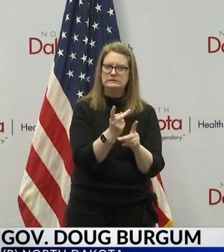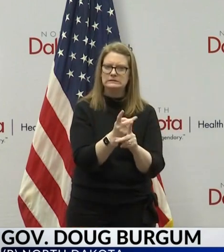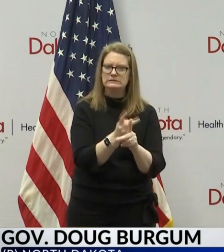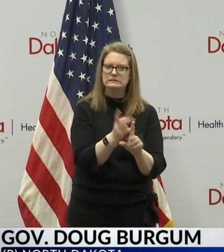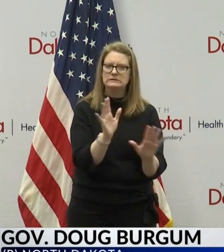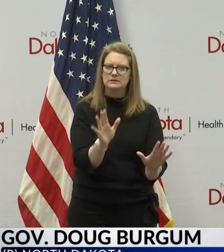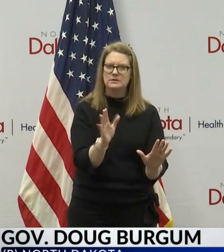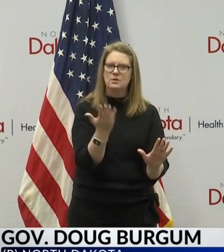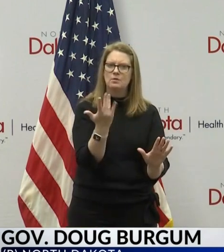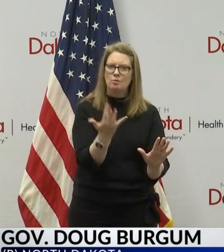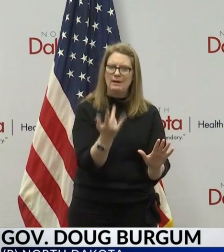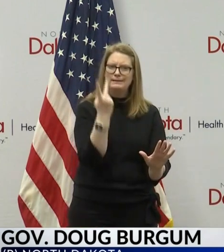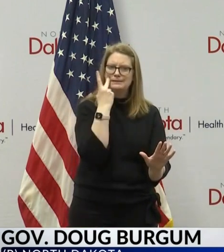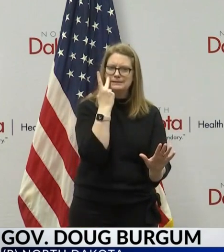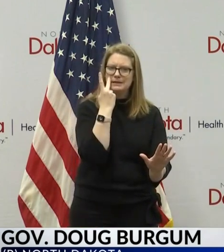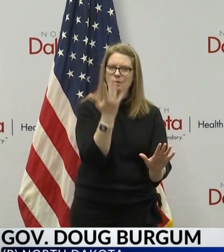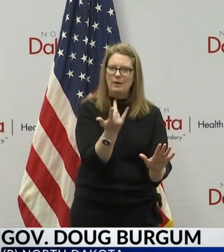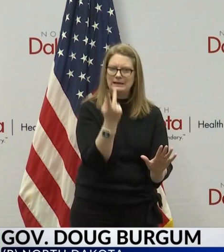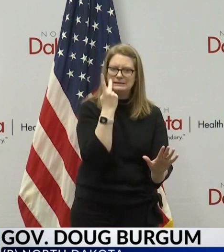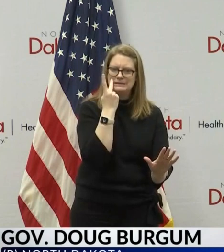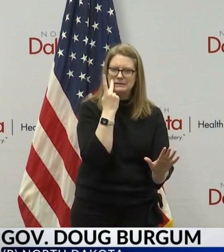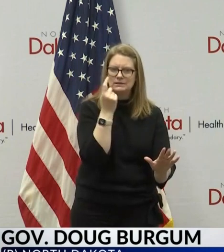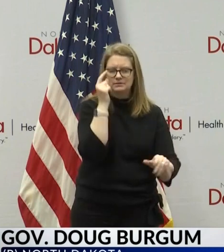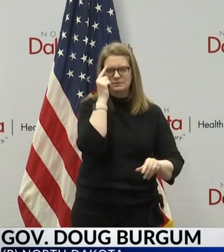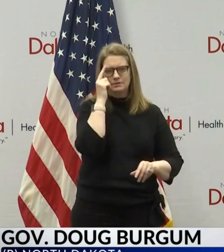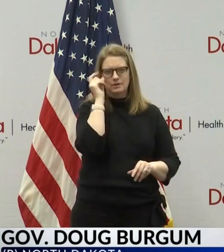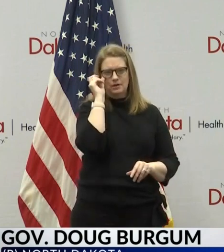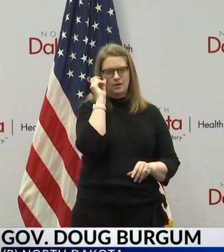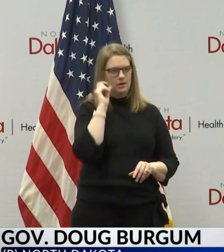see where we're going on this.